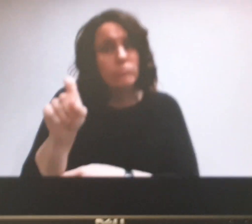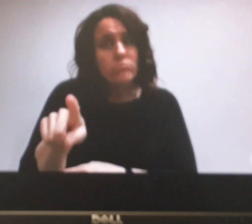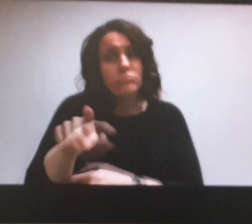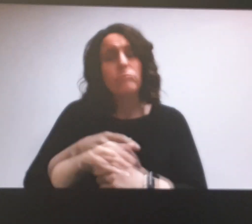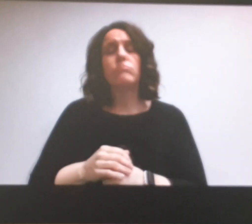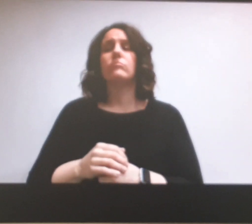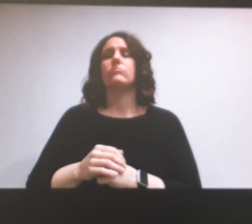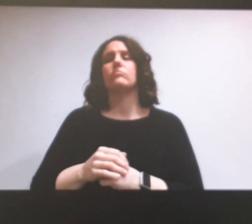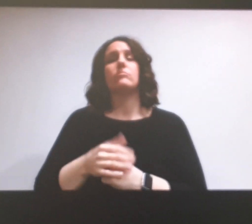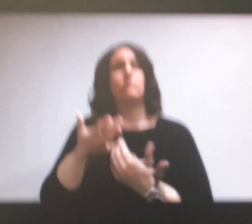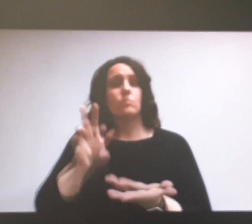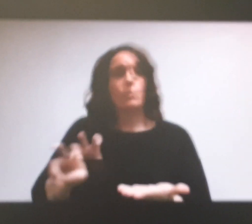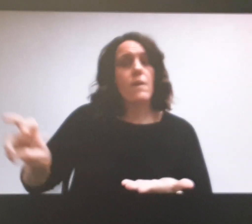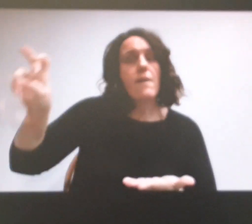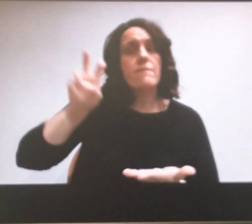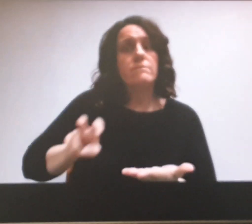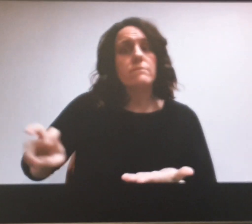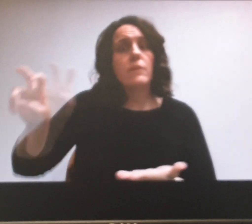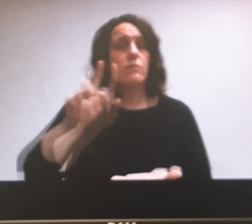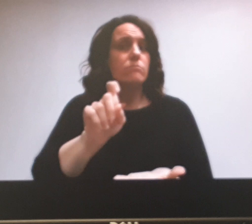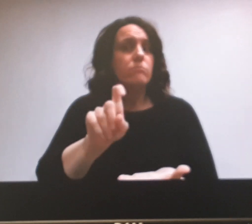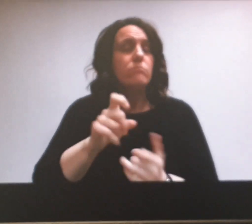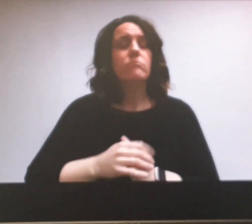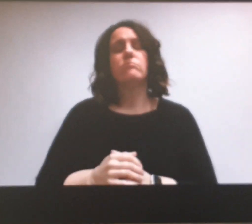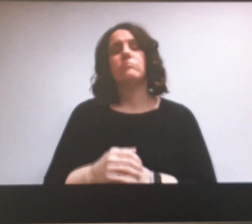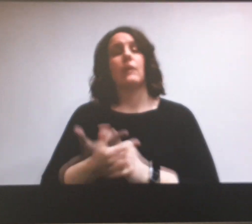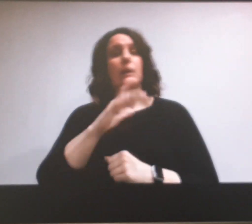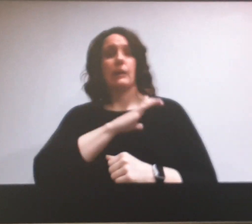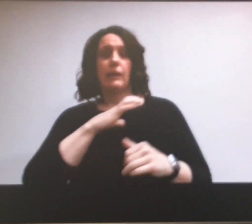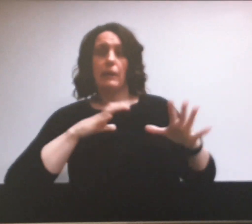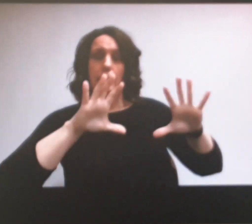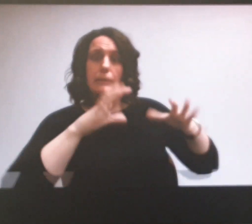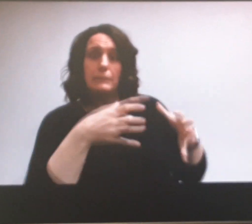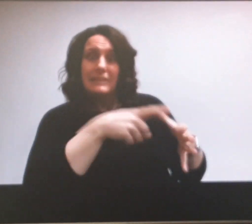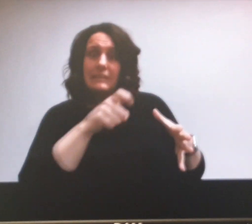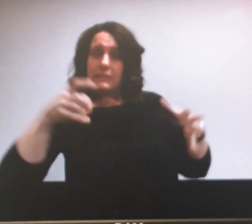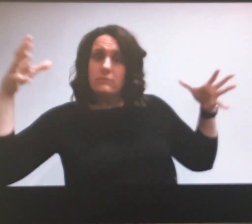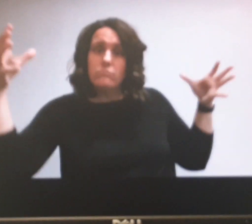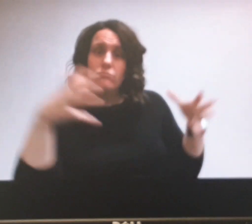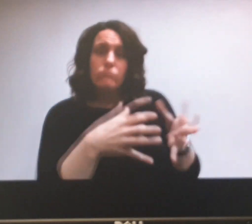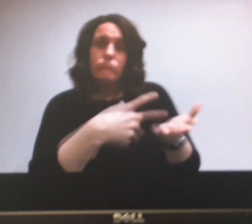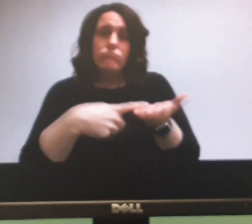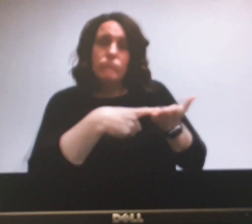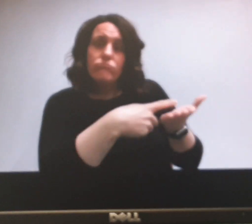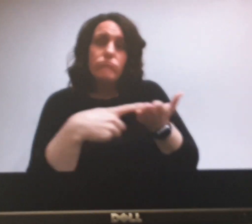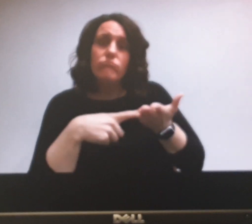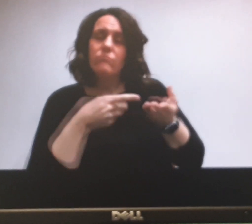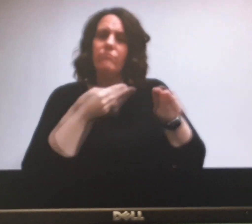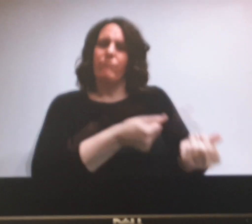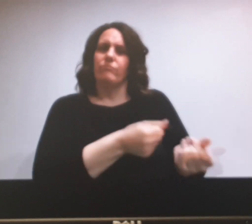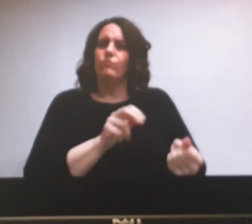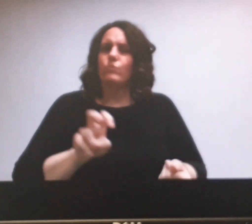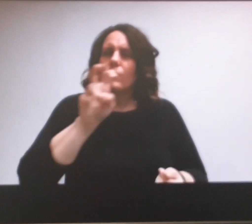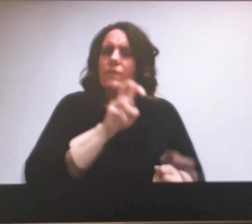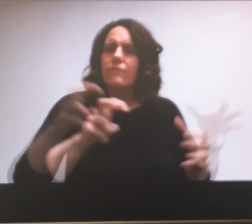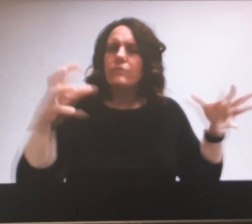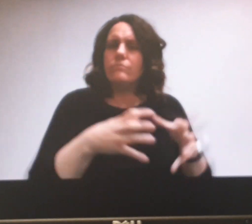need to hire out and recruit contractors, if it needs to be a group